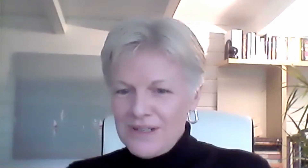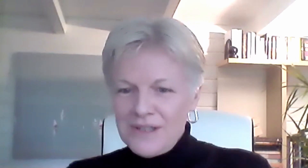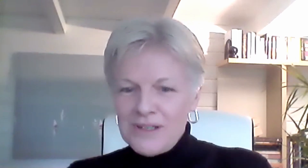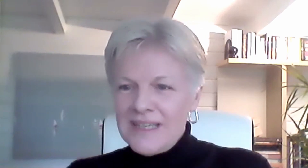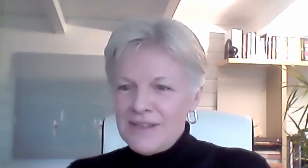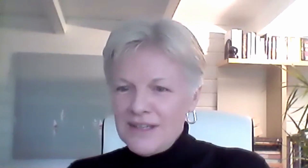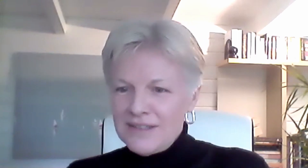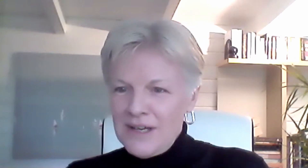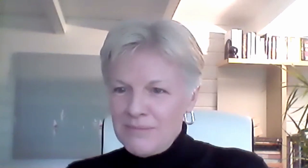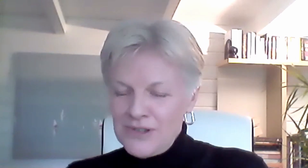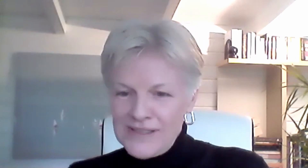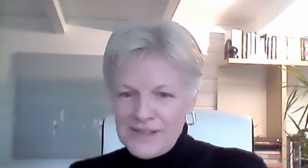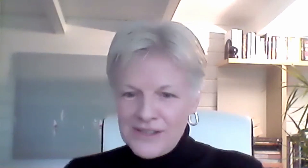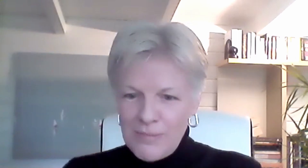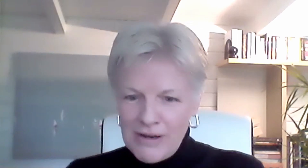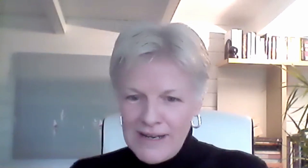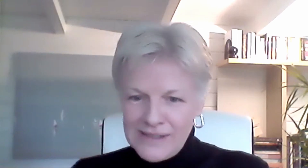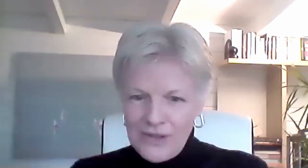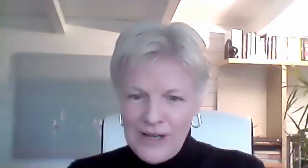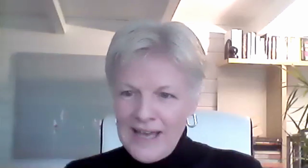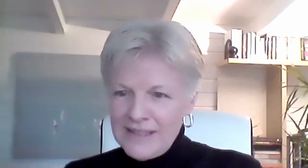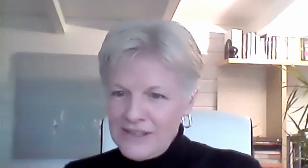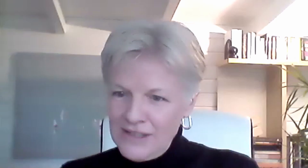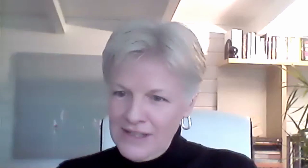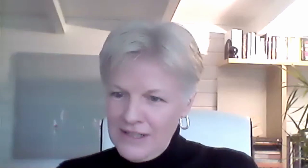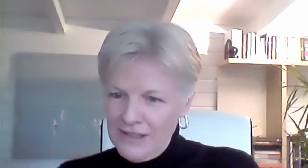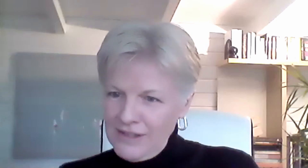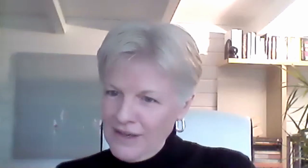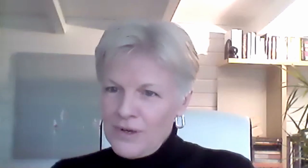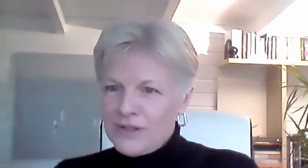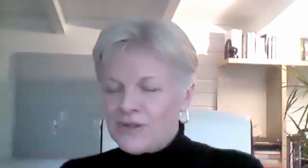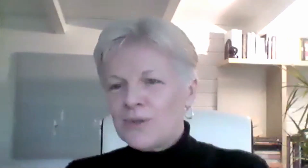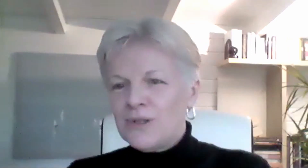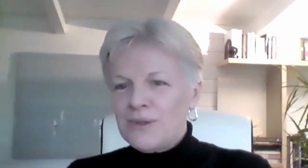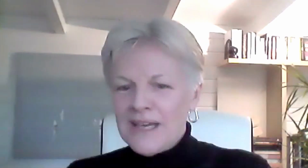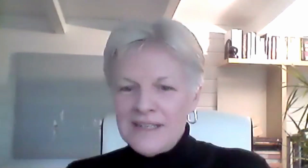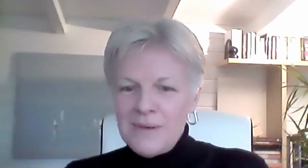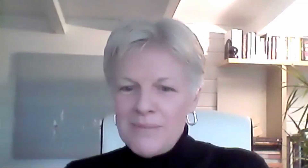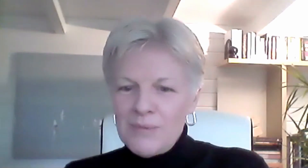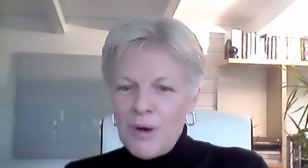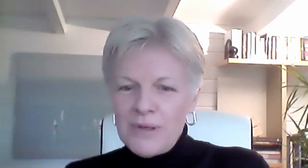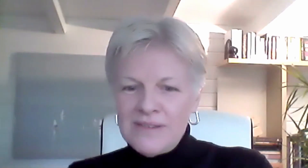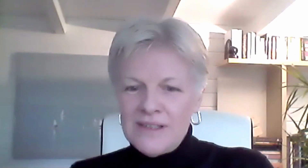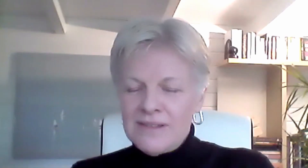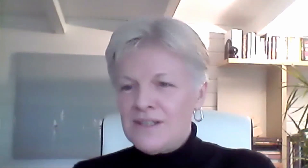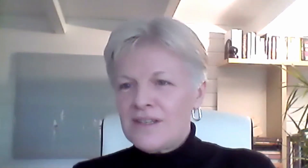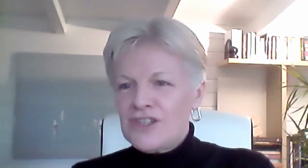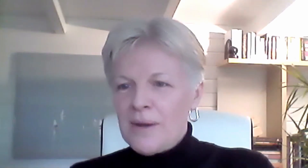You can either just let us know by raising your hand. I think that works, or you can pop it into the chat